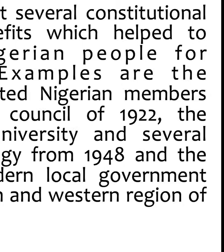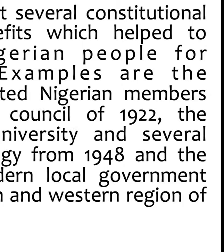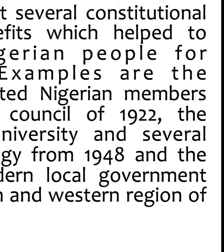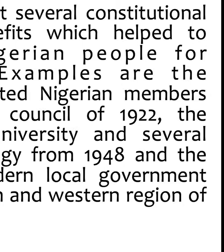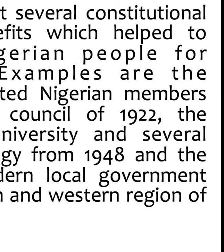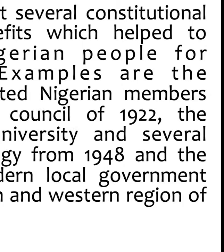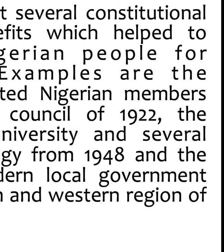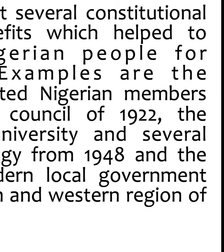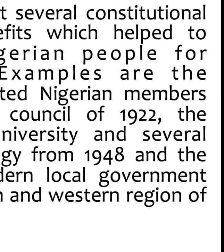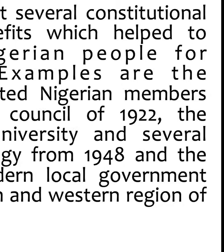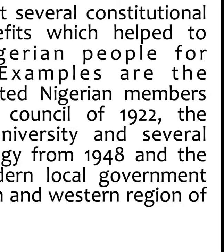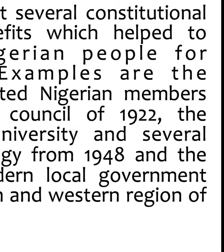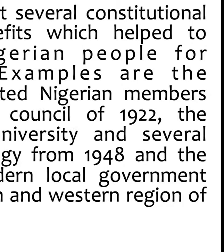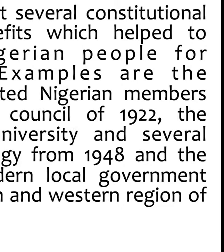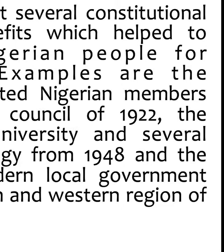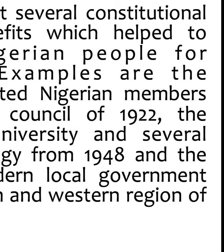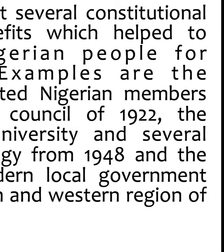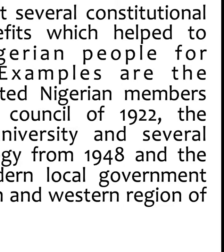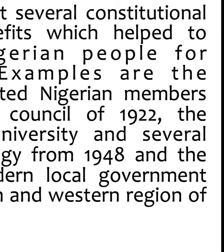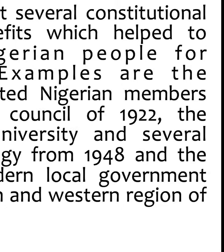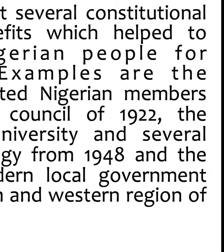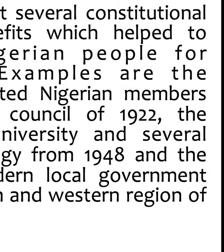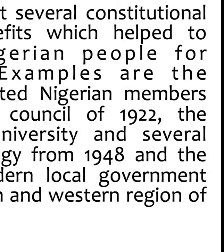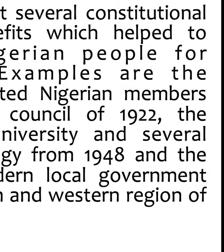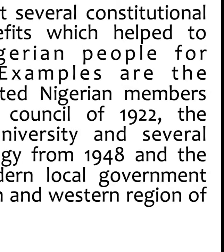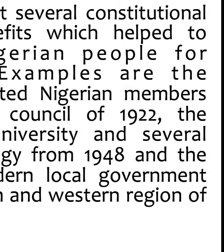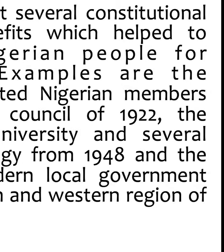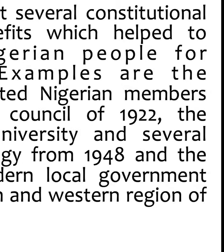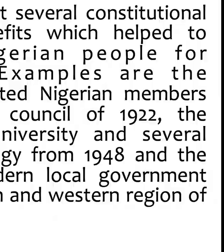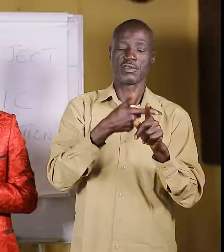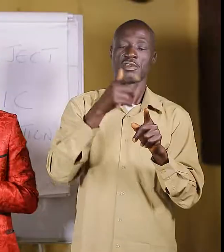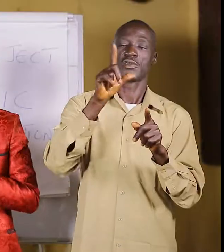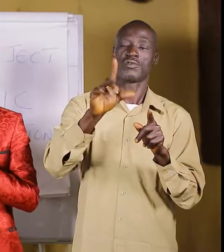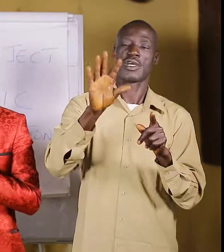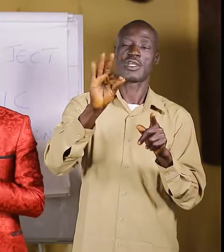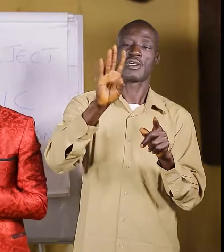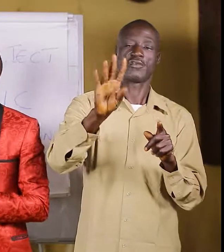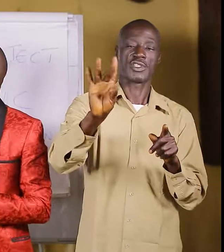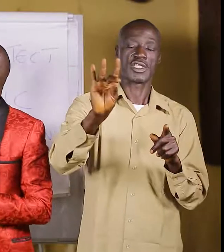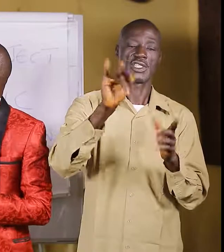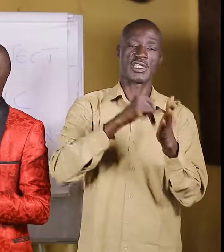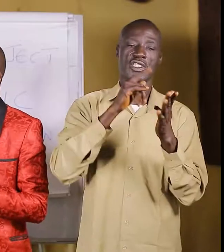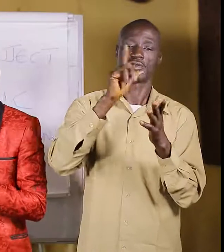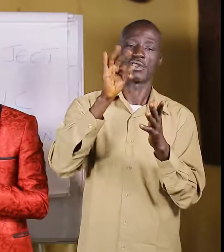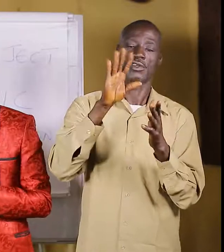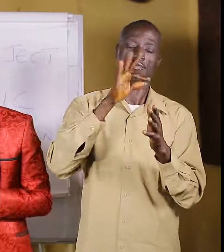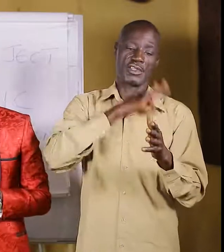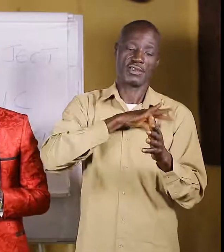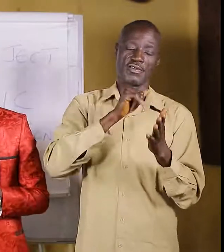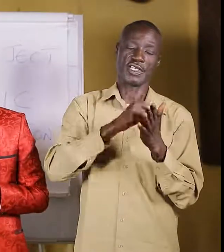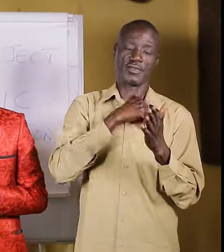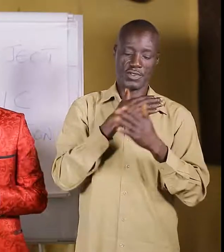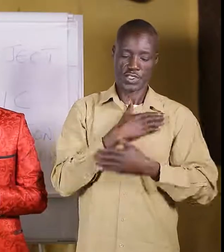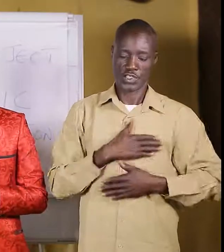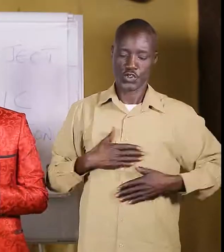government system in the eastern and western region of Nigeria from 1948. So this is also one of the benefits that we